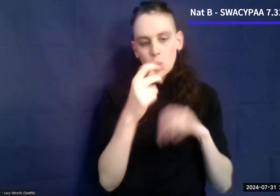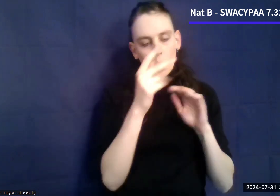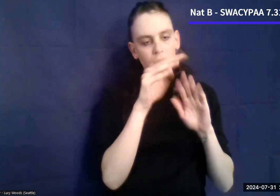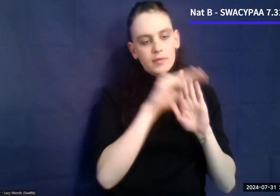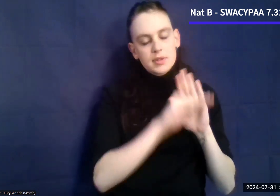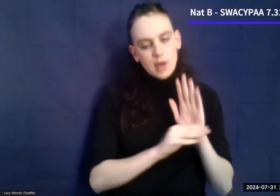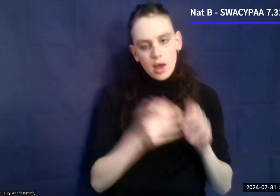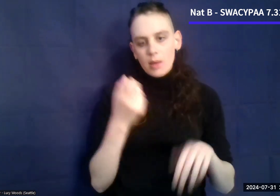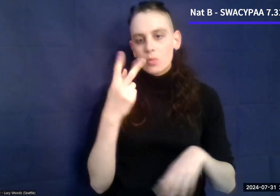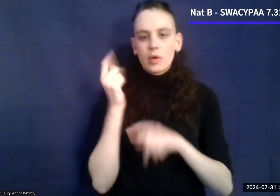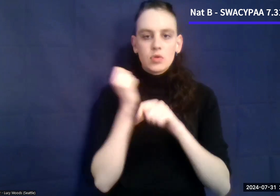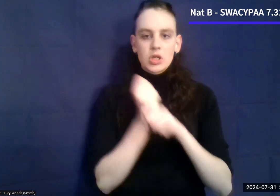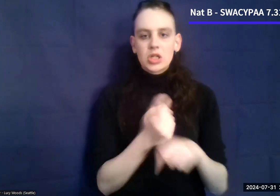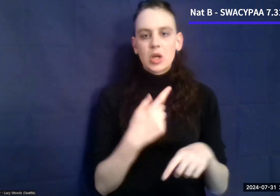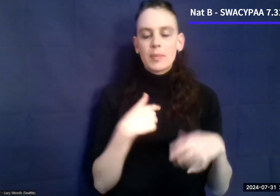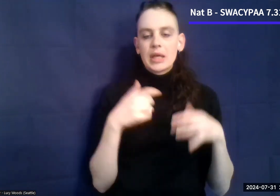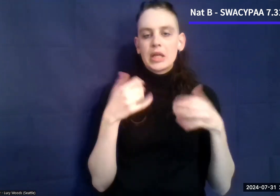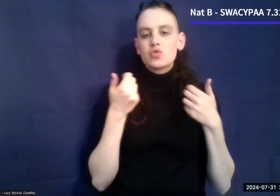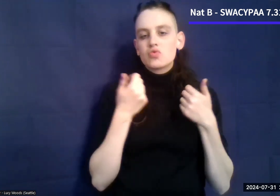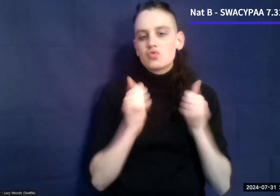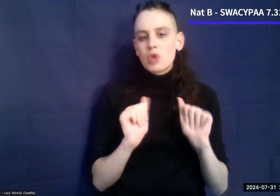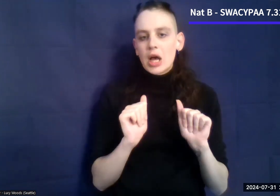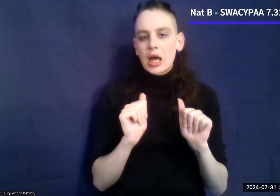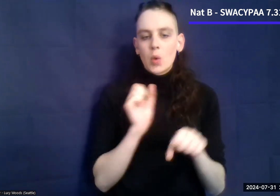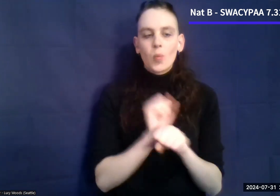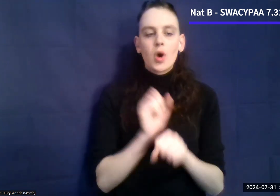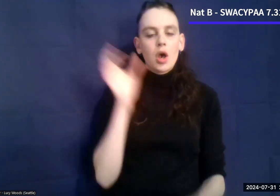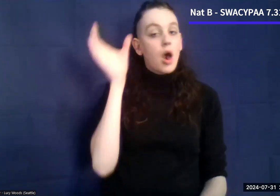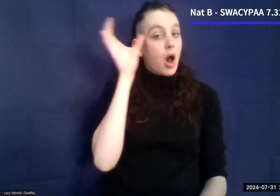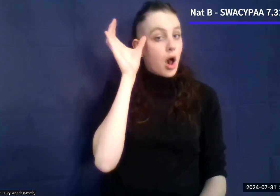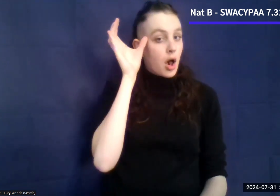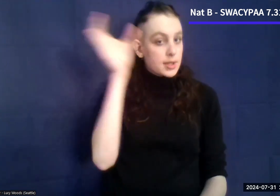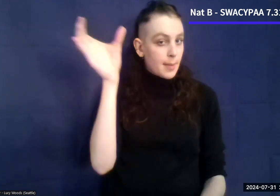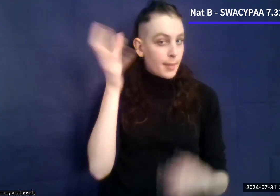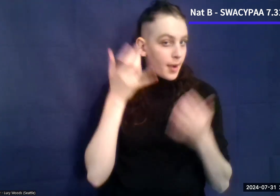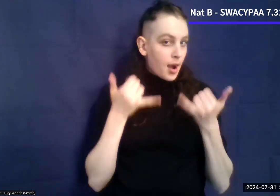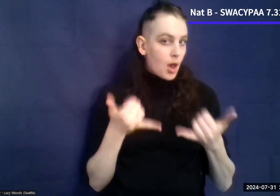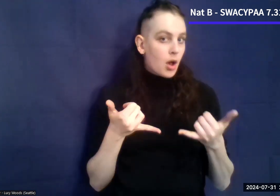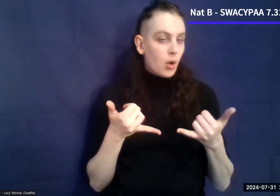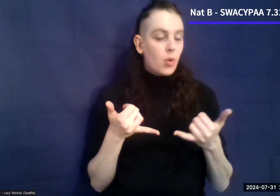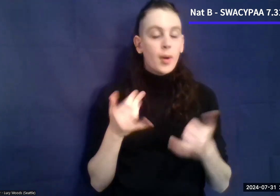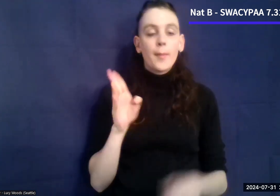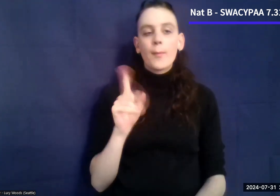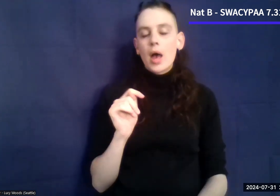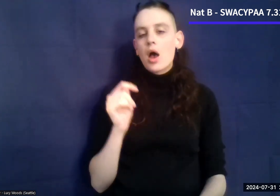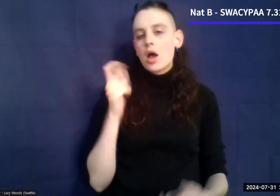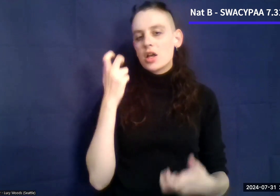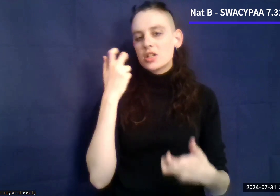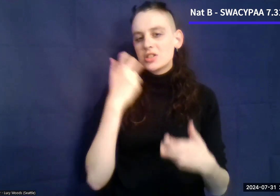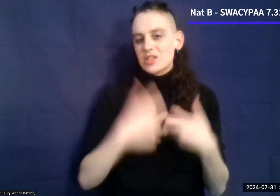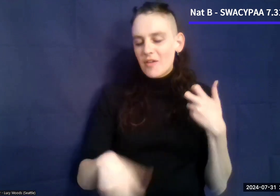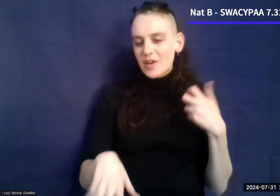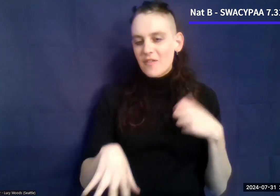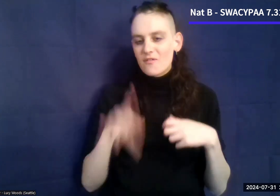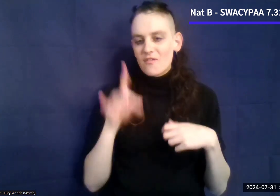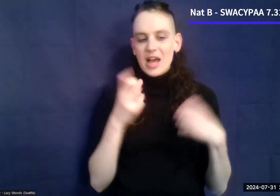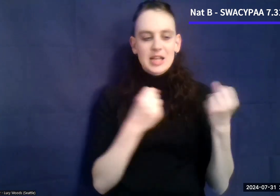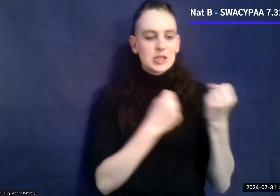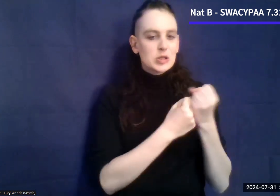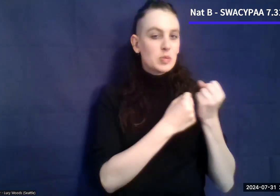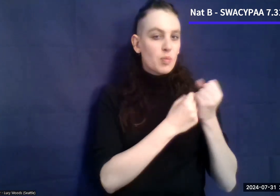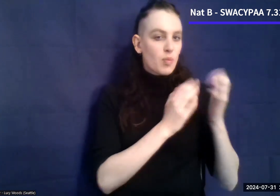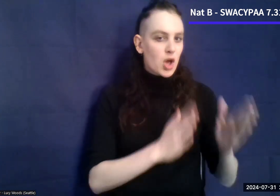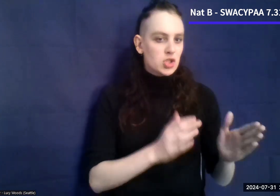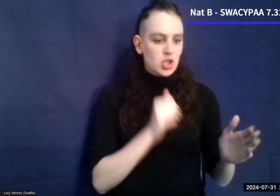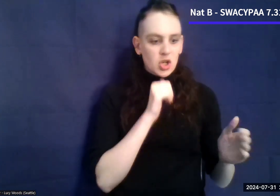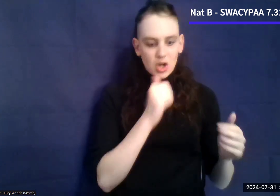I'm trying to get through the concepts. It's just really hard to find a service sponsor that doesn't have so much going